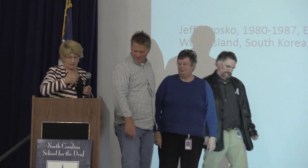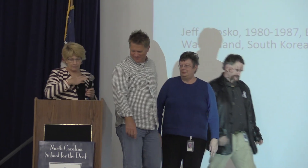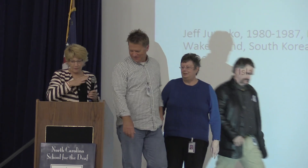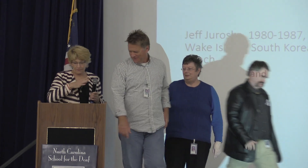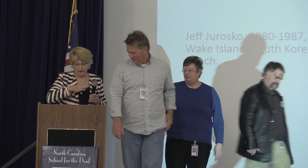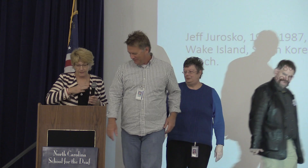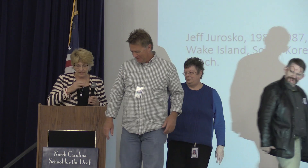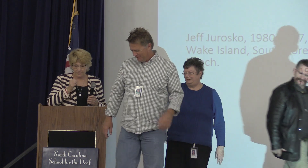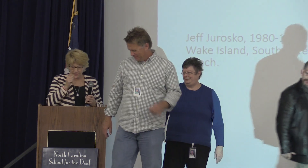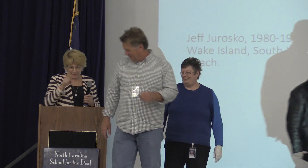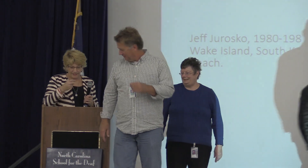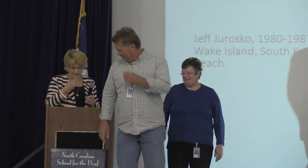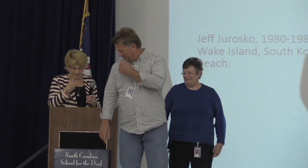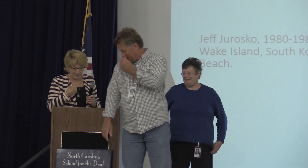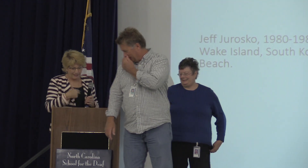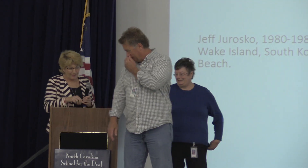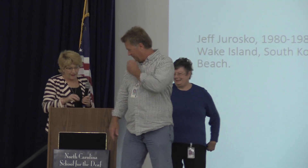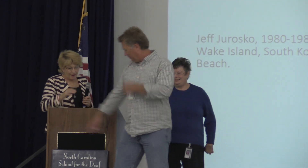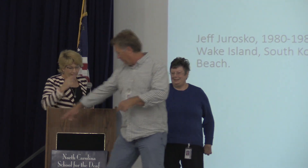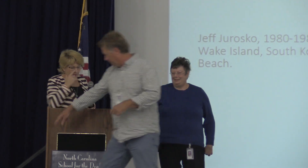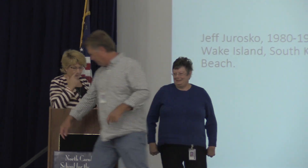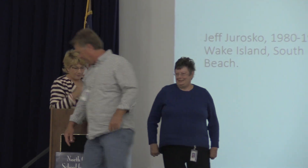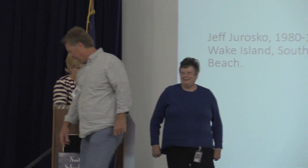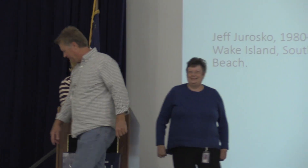In front of you.